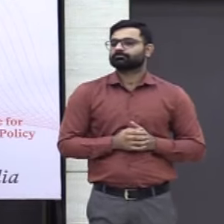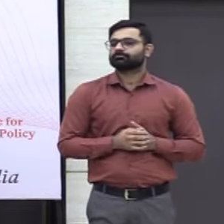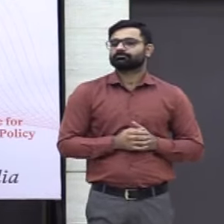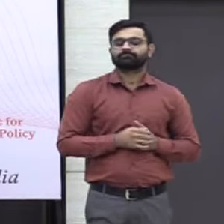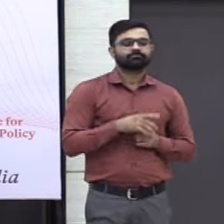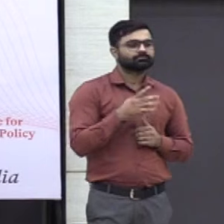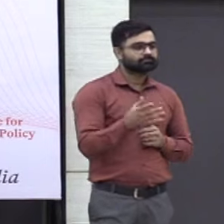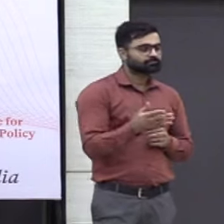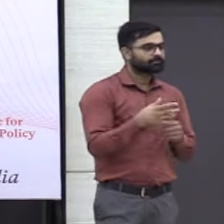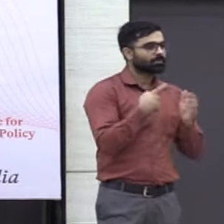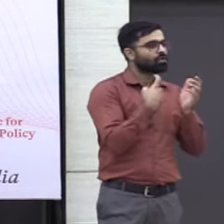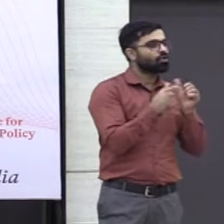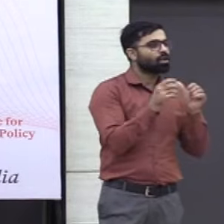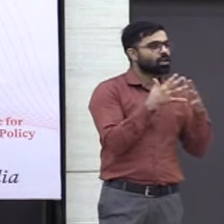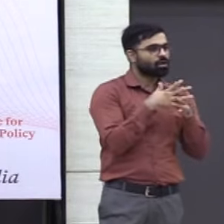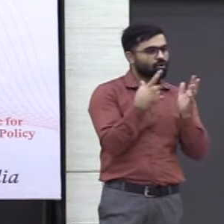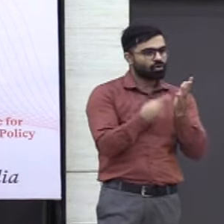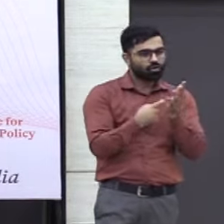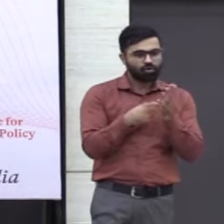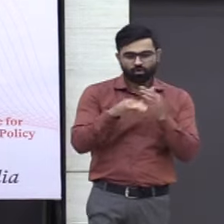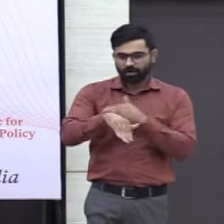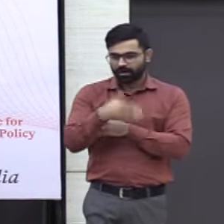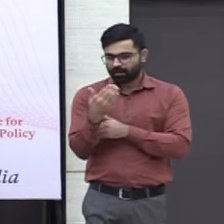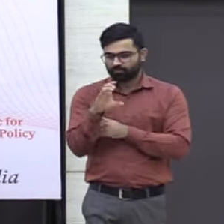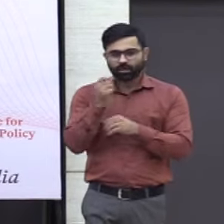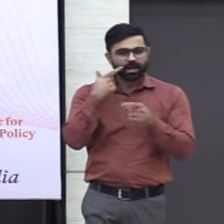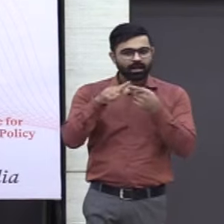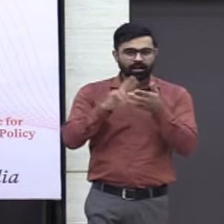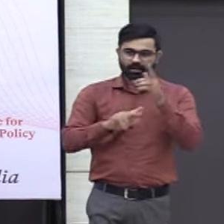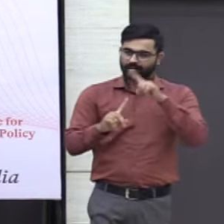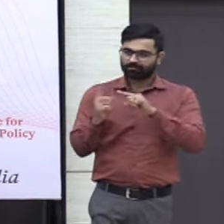There is a provision called organized crime.